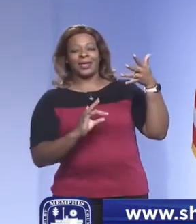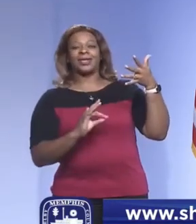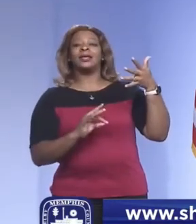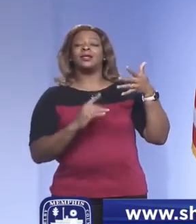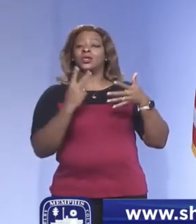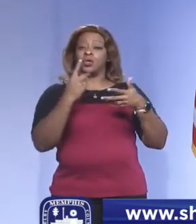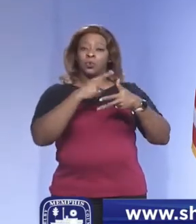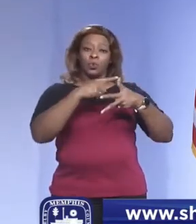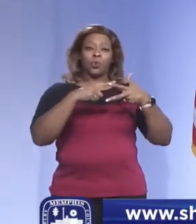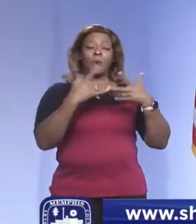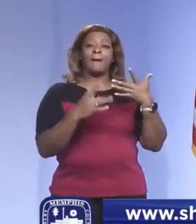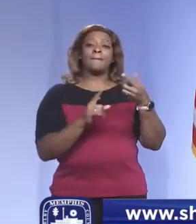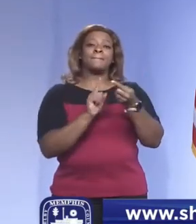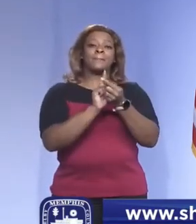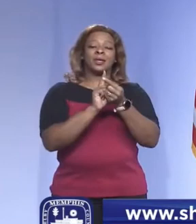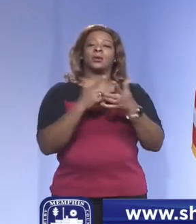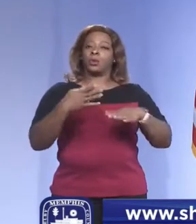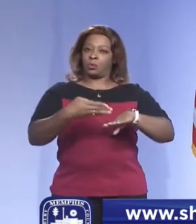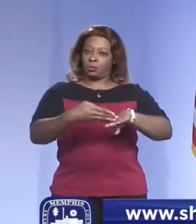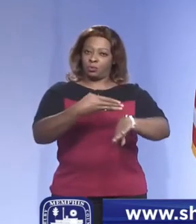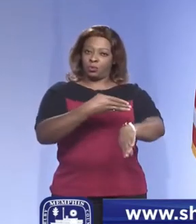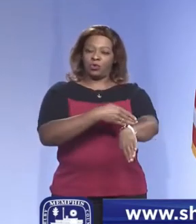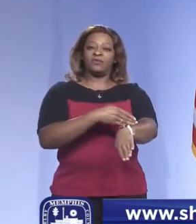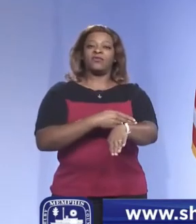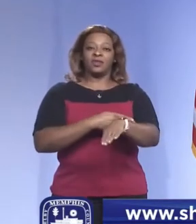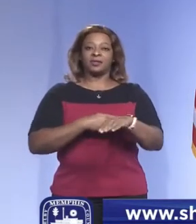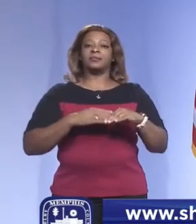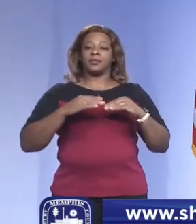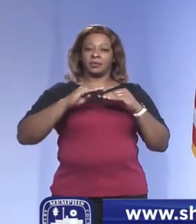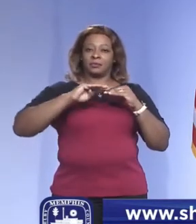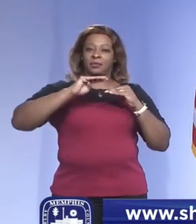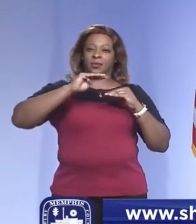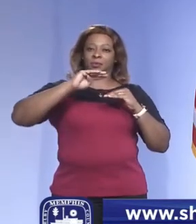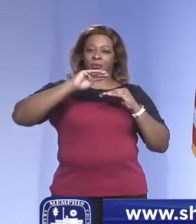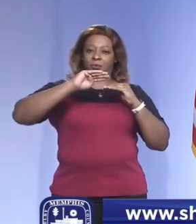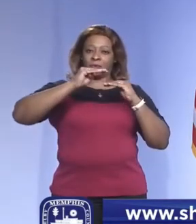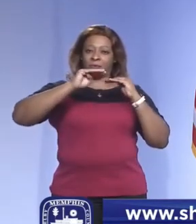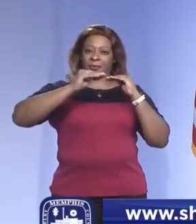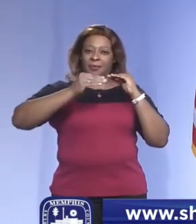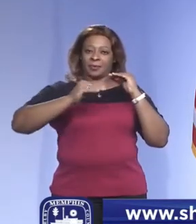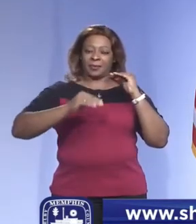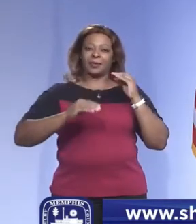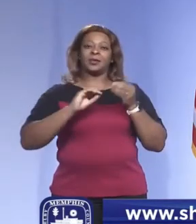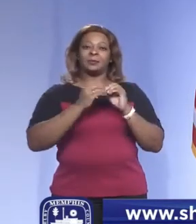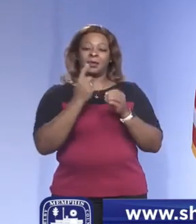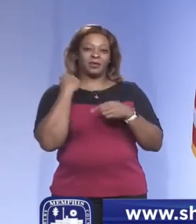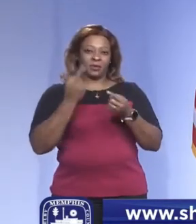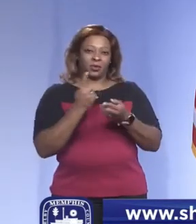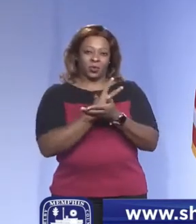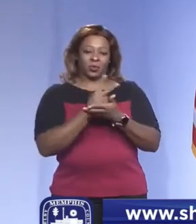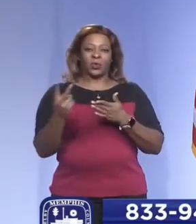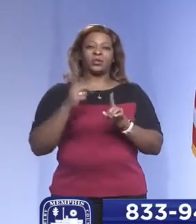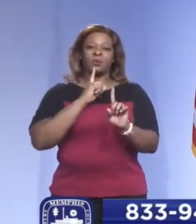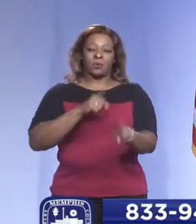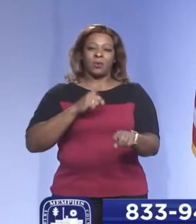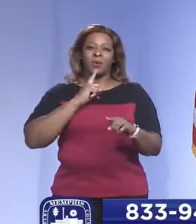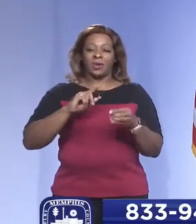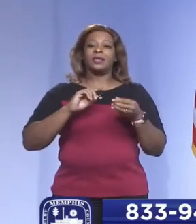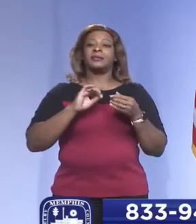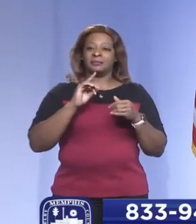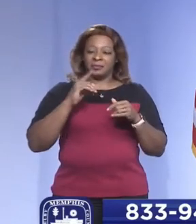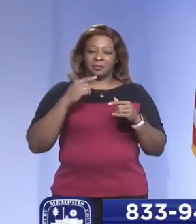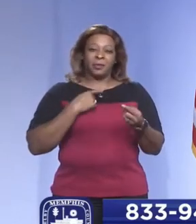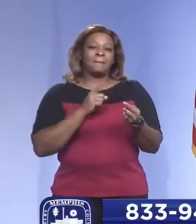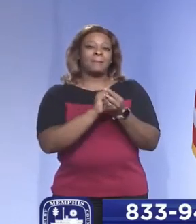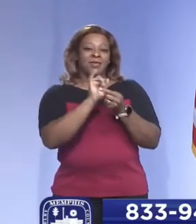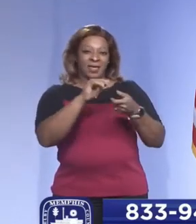met is we've had an improving trend for 2 weeks in terms of the number of cases reported. So we've met that